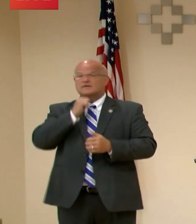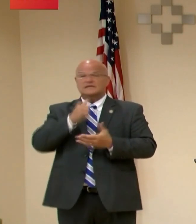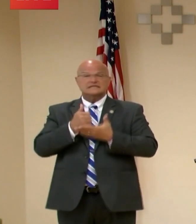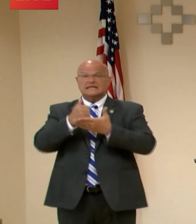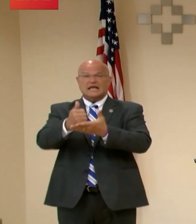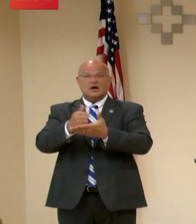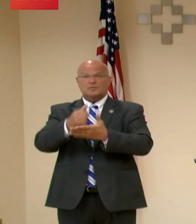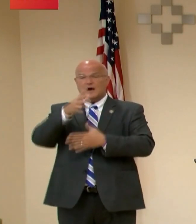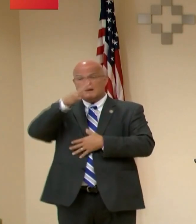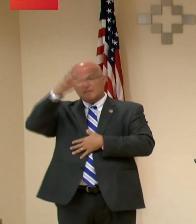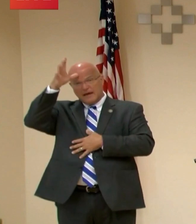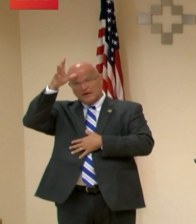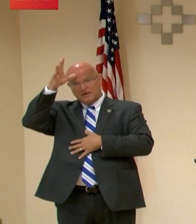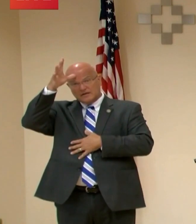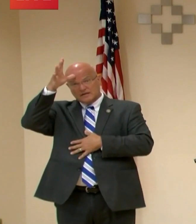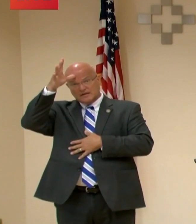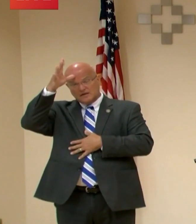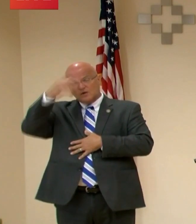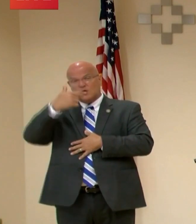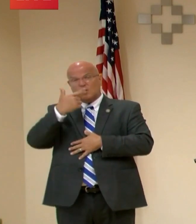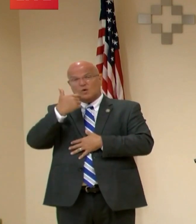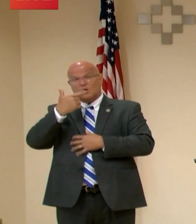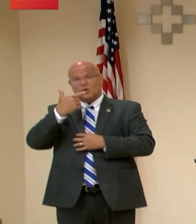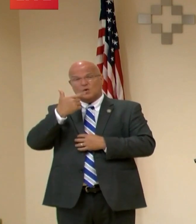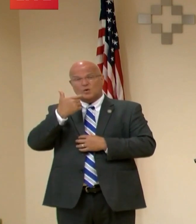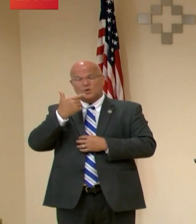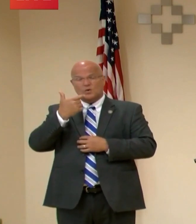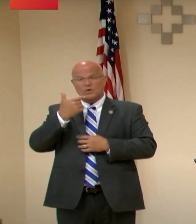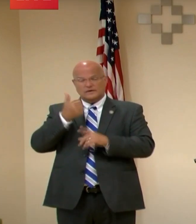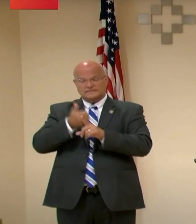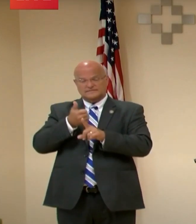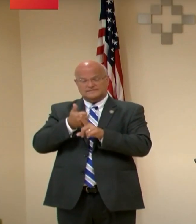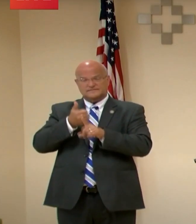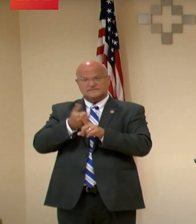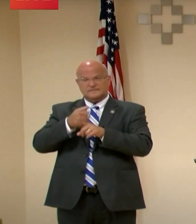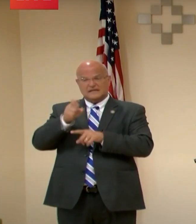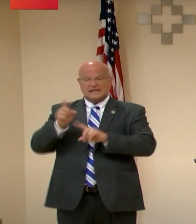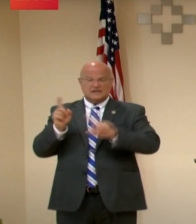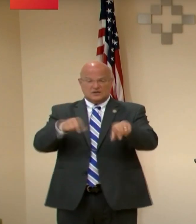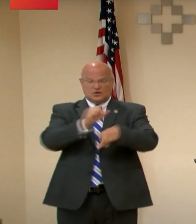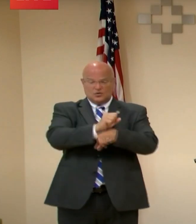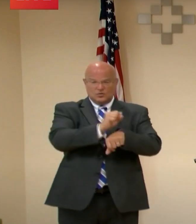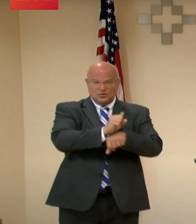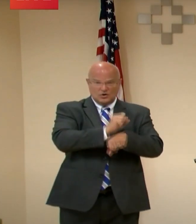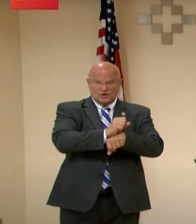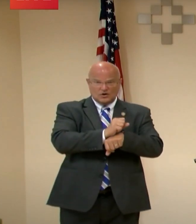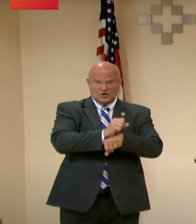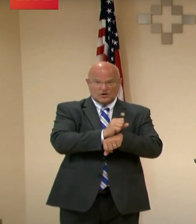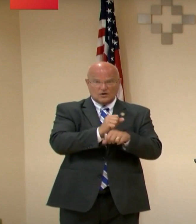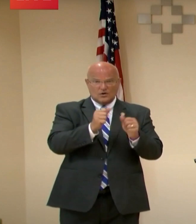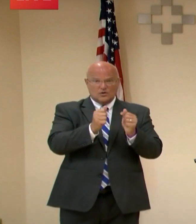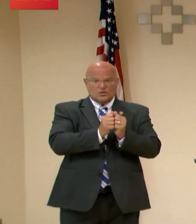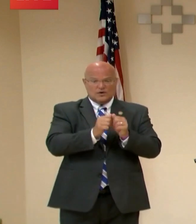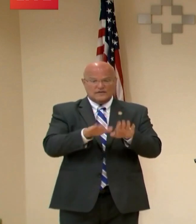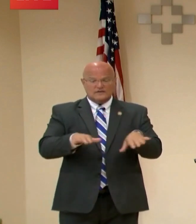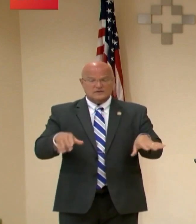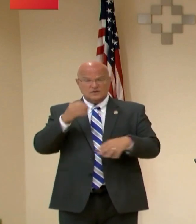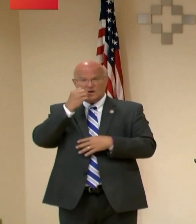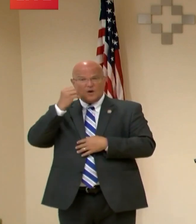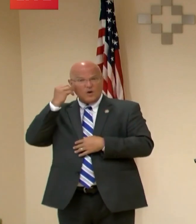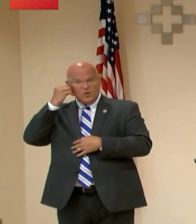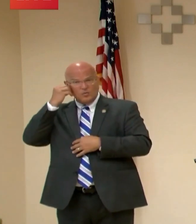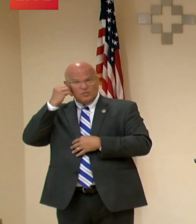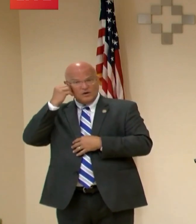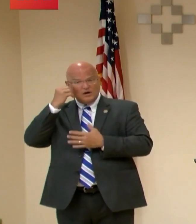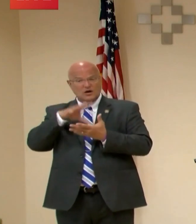doesn't help a parent who needs to go to work with their children at